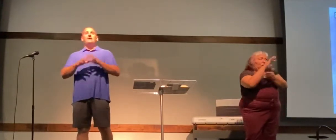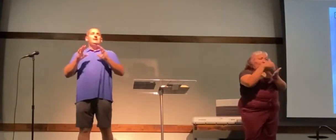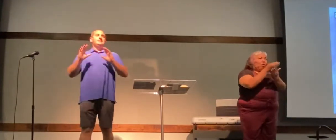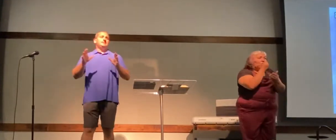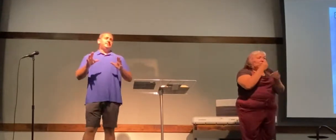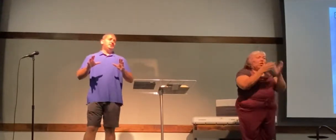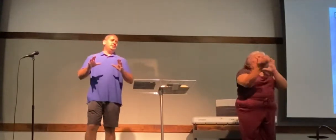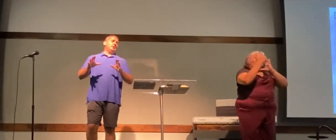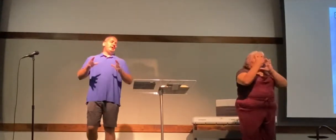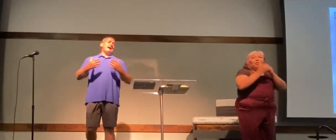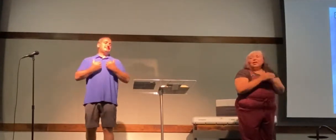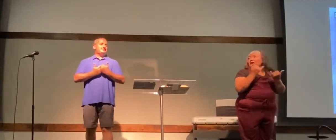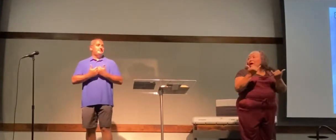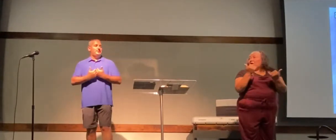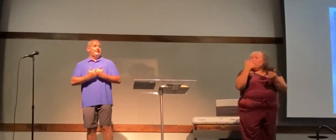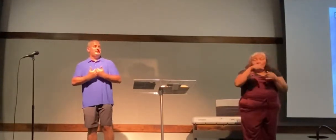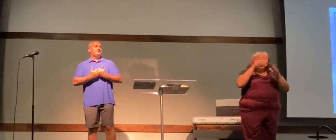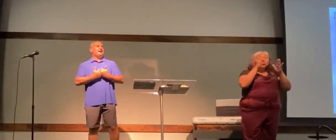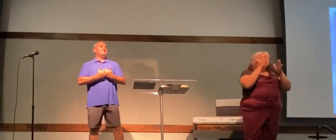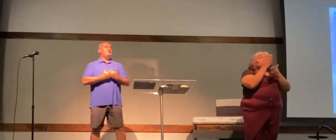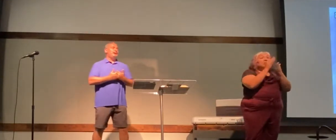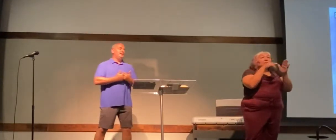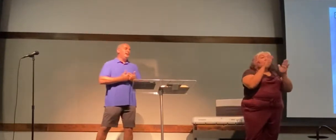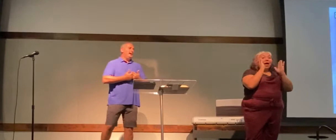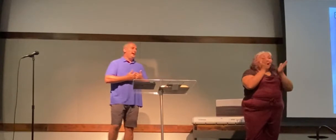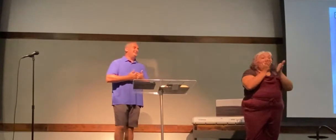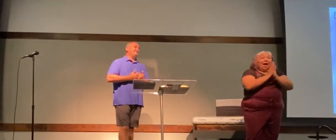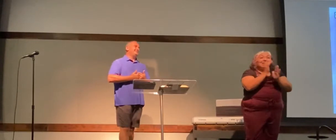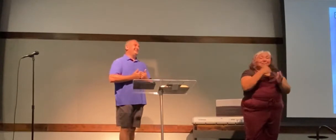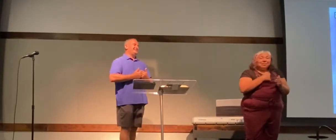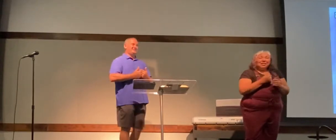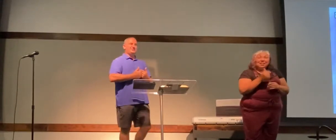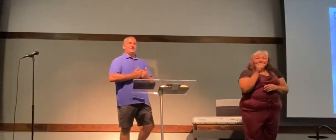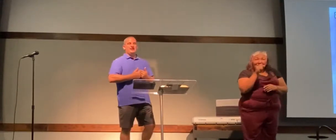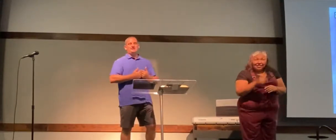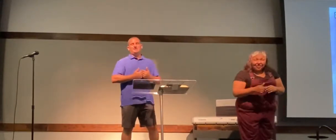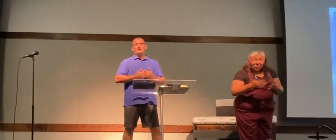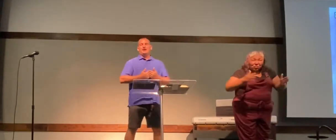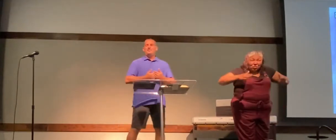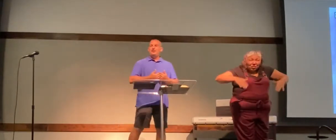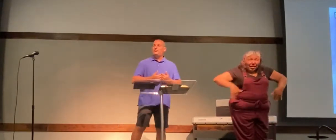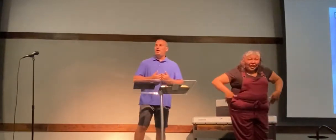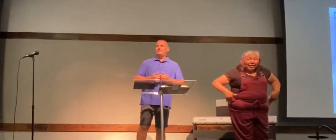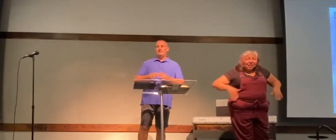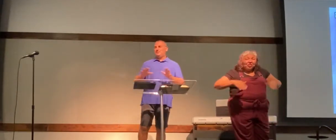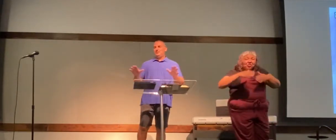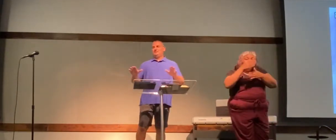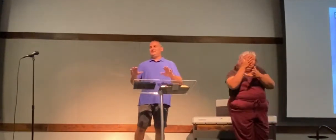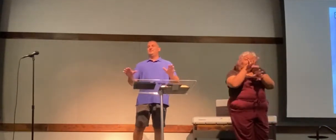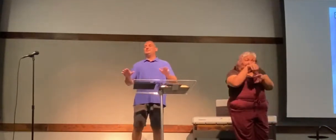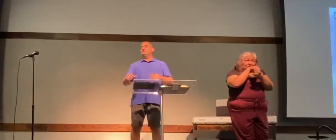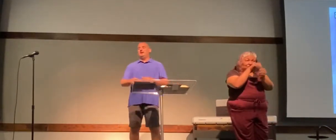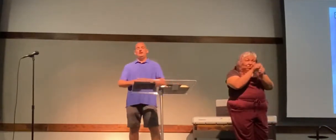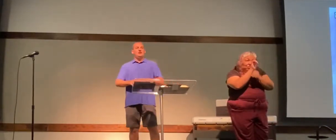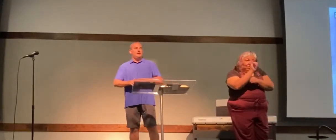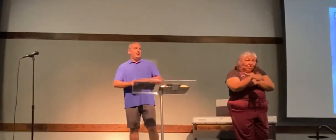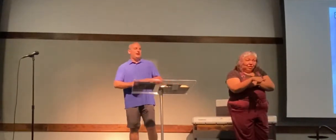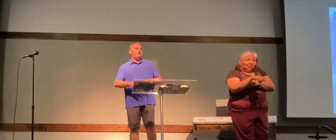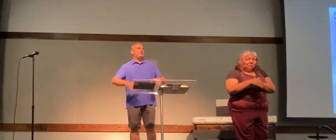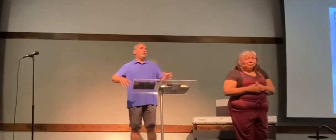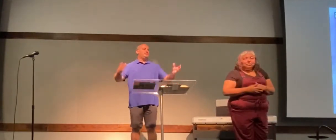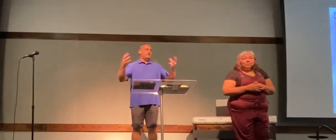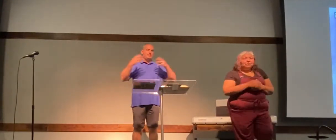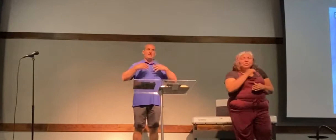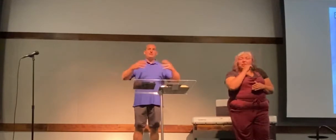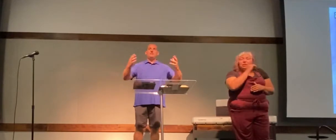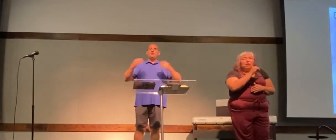Listen, some of you have already asked, some of you ladies have asked me, "Hey, is it too late to be a part of it?" No, it's never too late. You